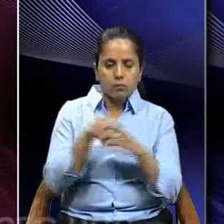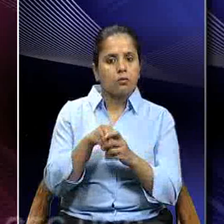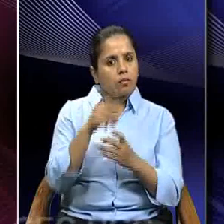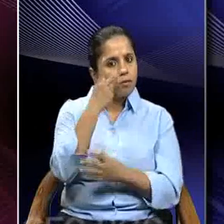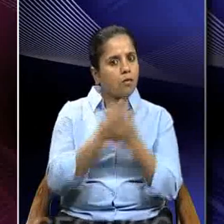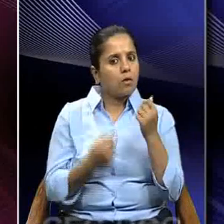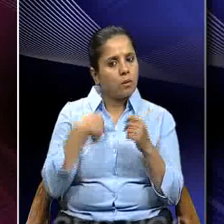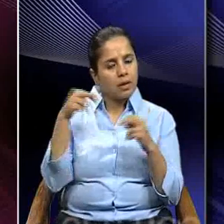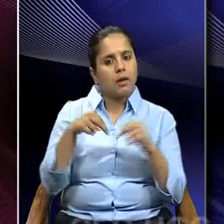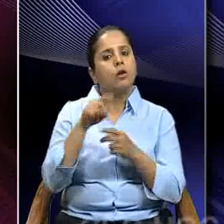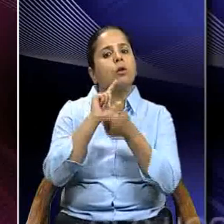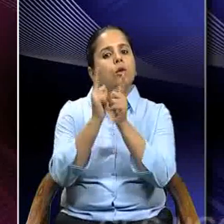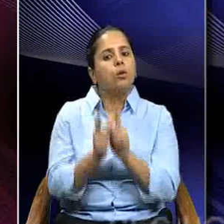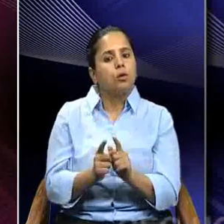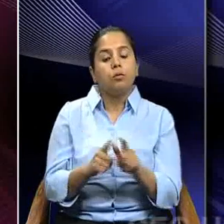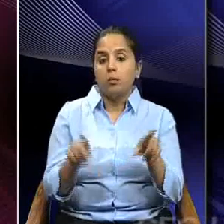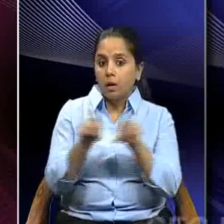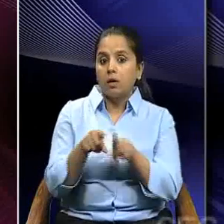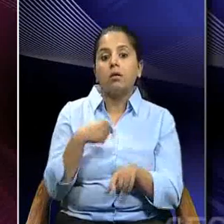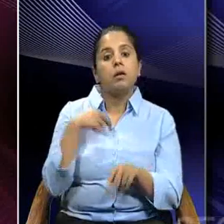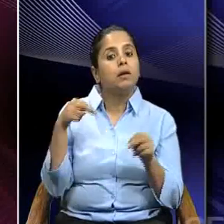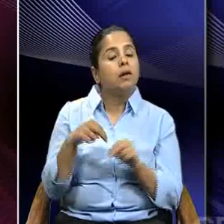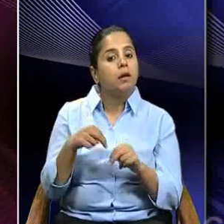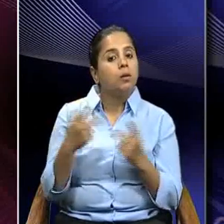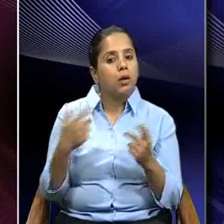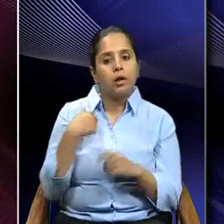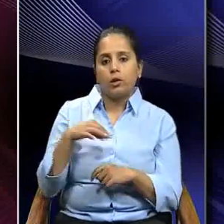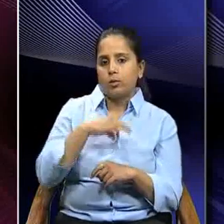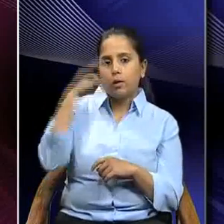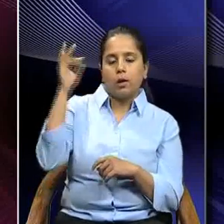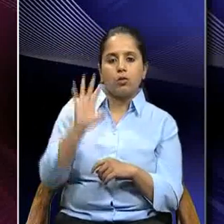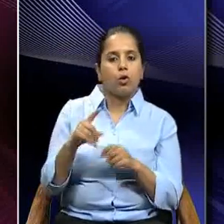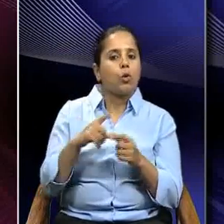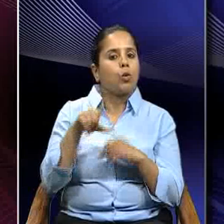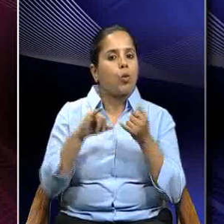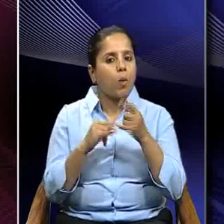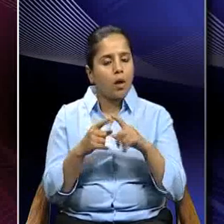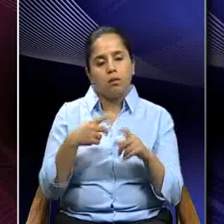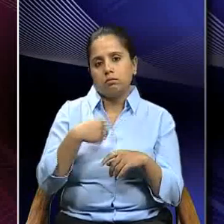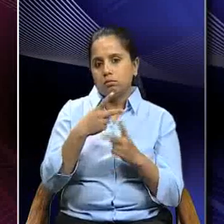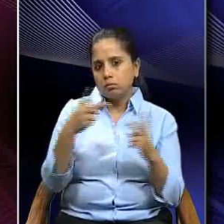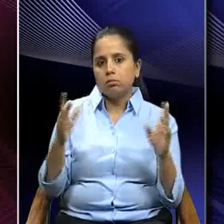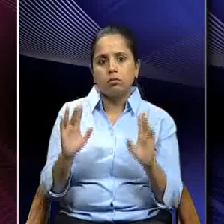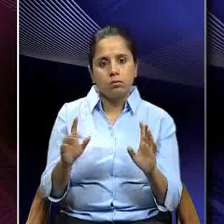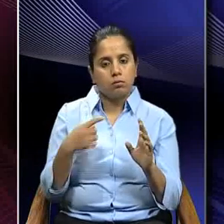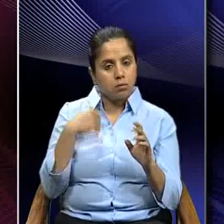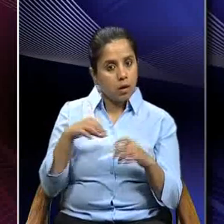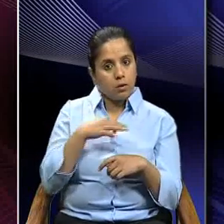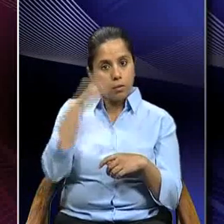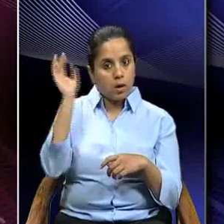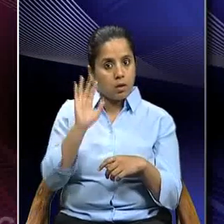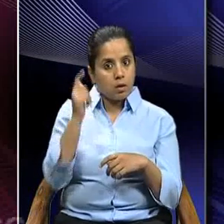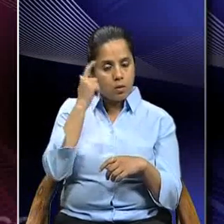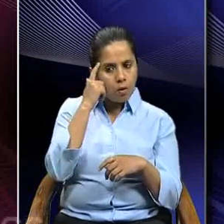need logic, but we also need the spiritual quest inside us. We should be spiritually sound